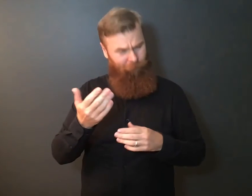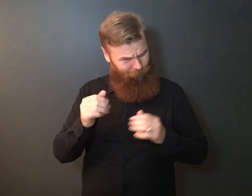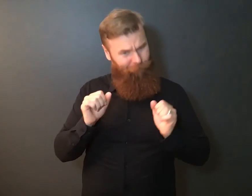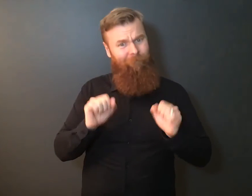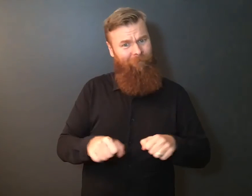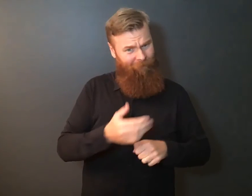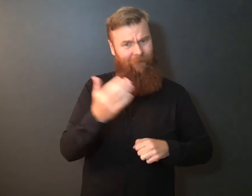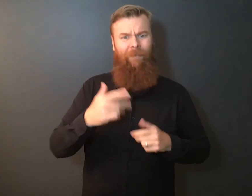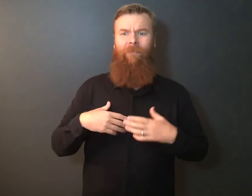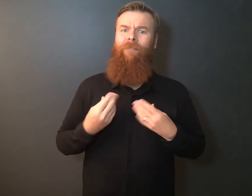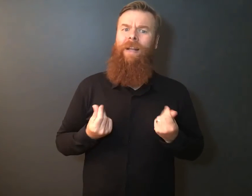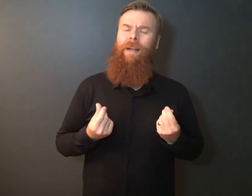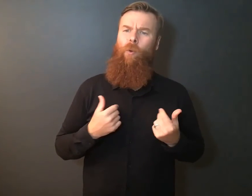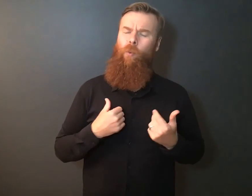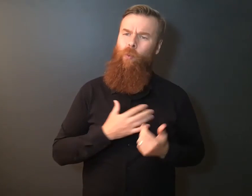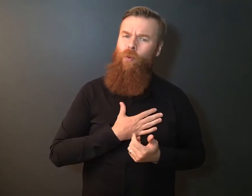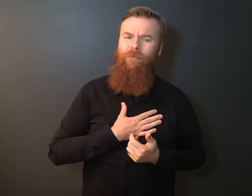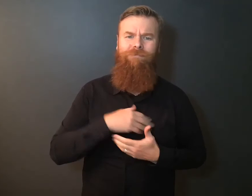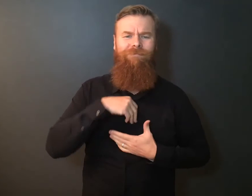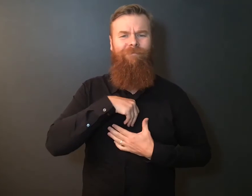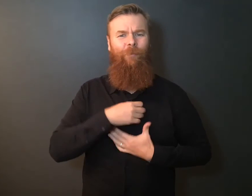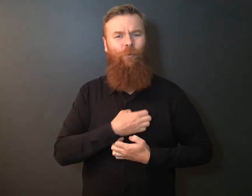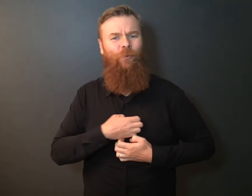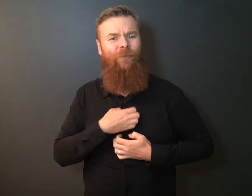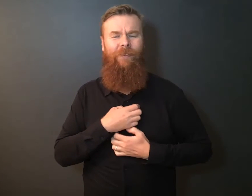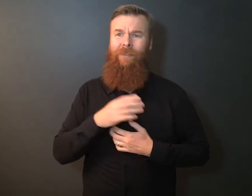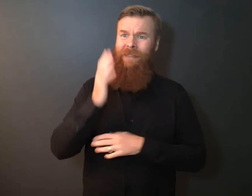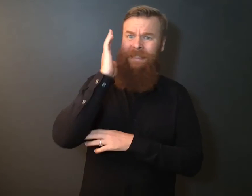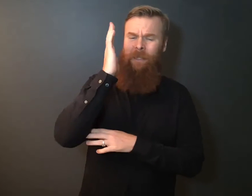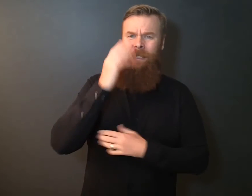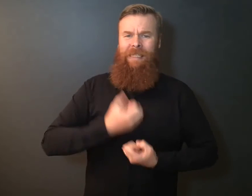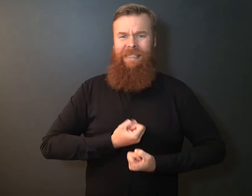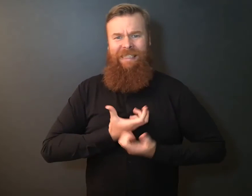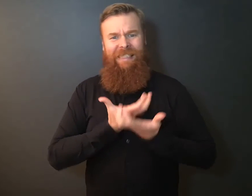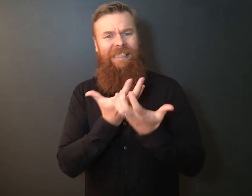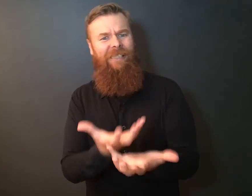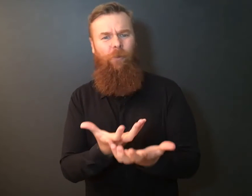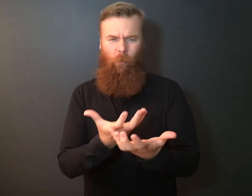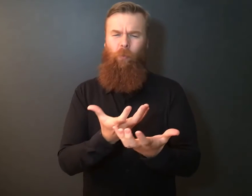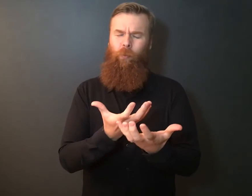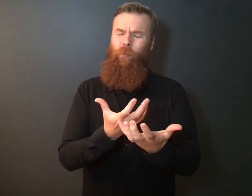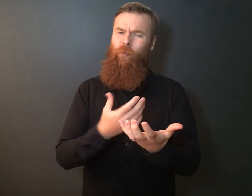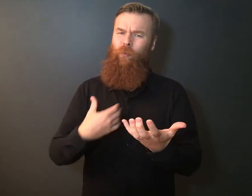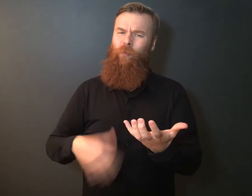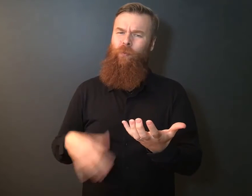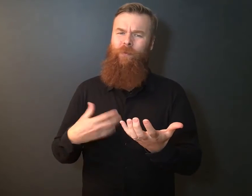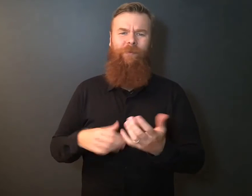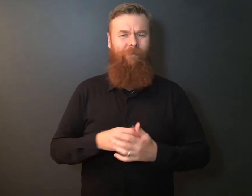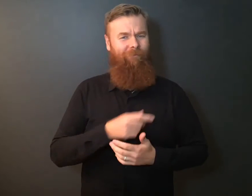that organizations of persons with disabilities can actually think of that, prevent that from